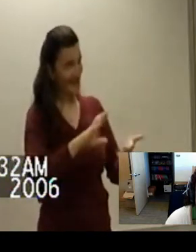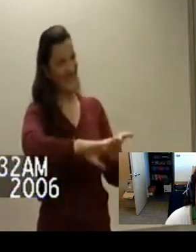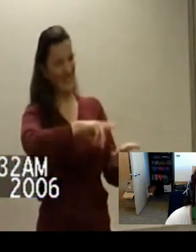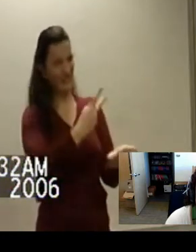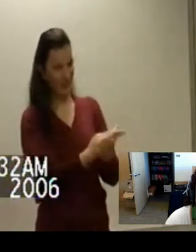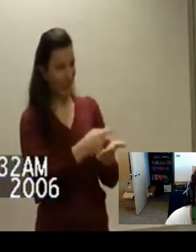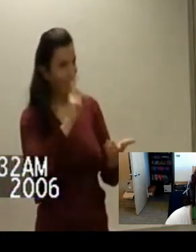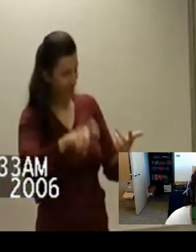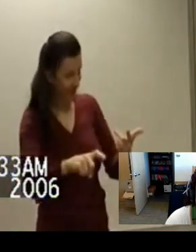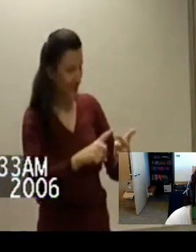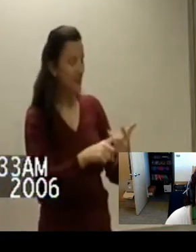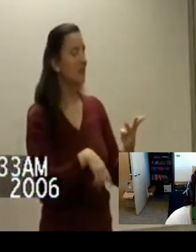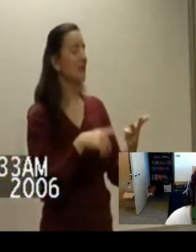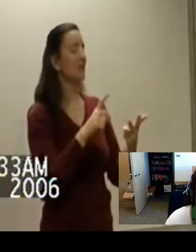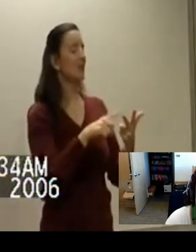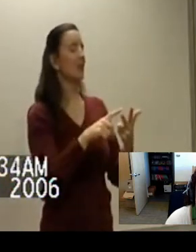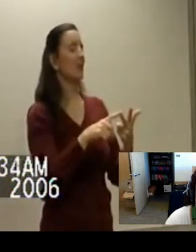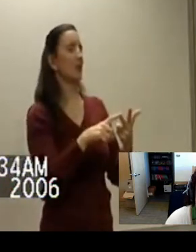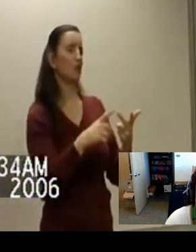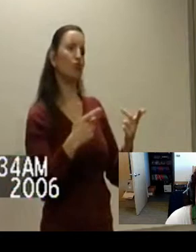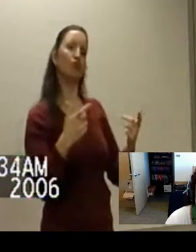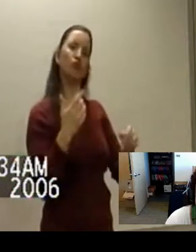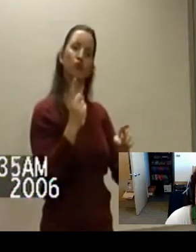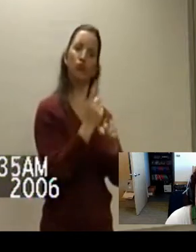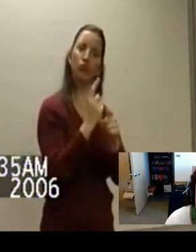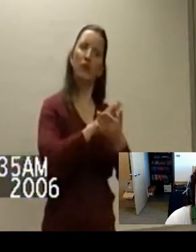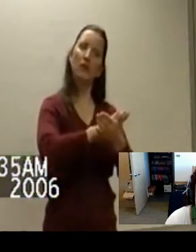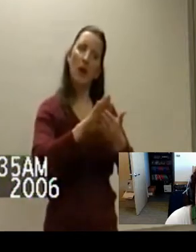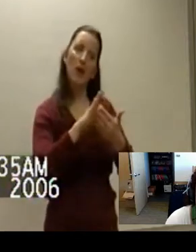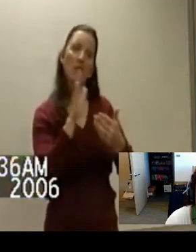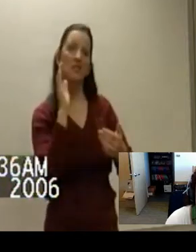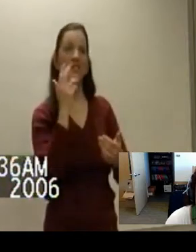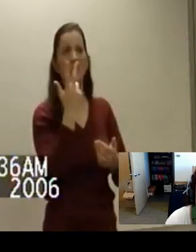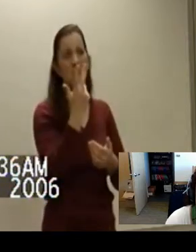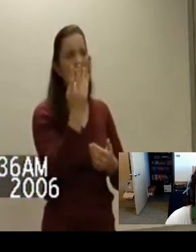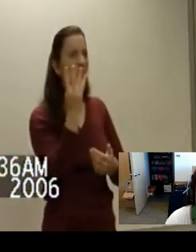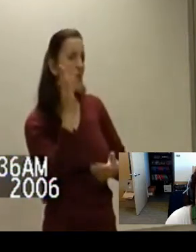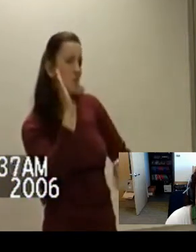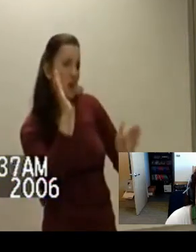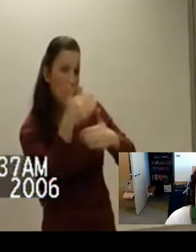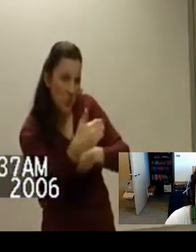Told him what we needed in the house was a large yard, a big kitchen,